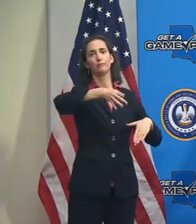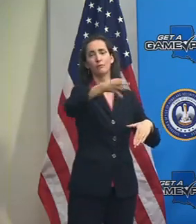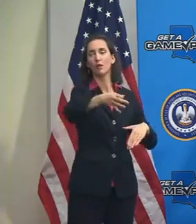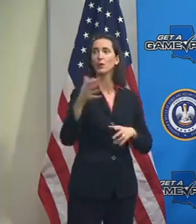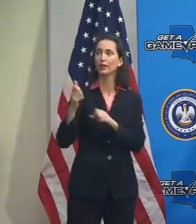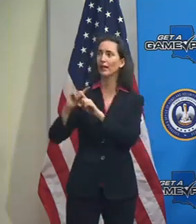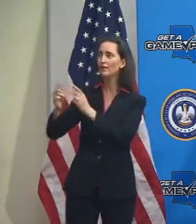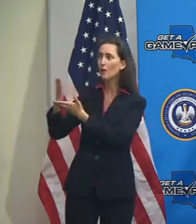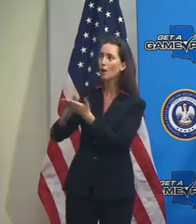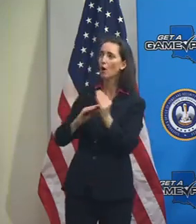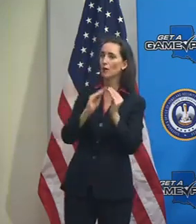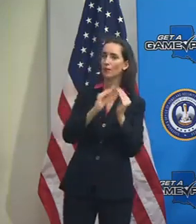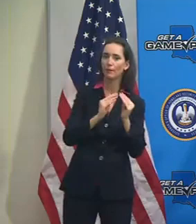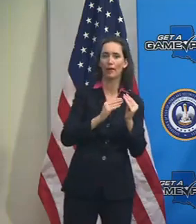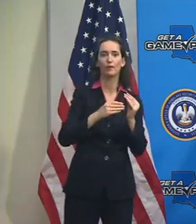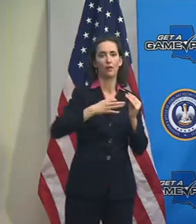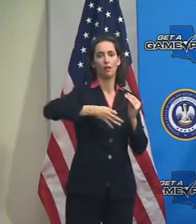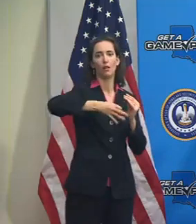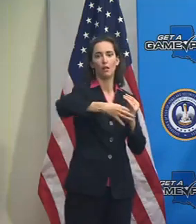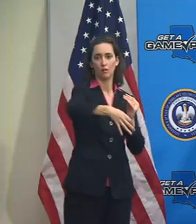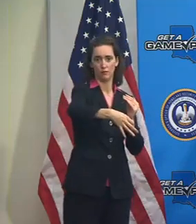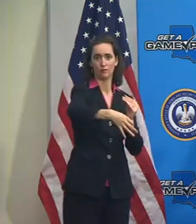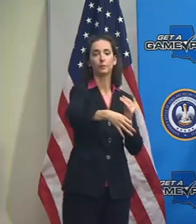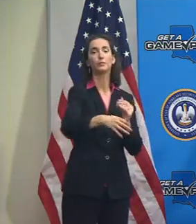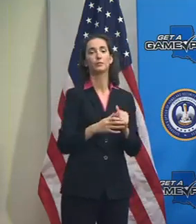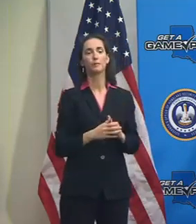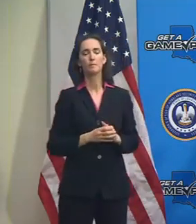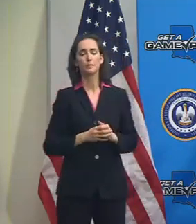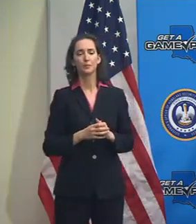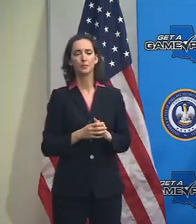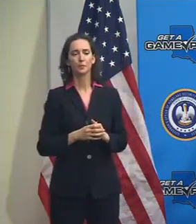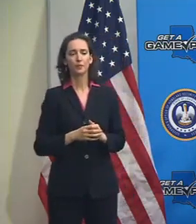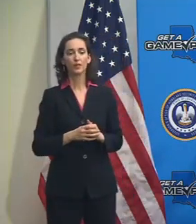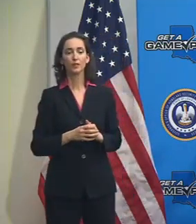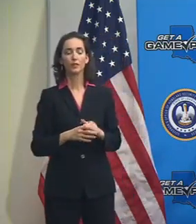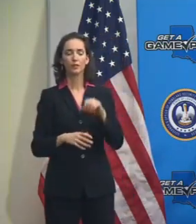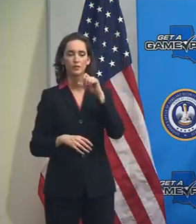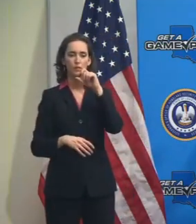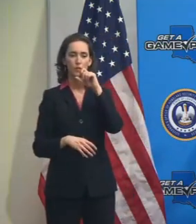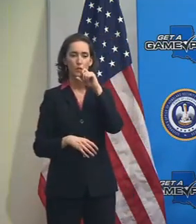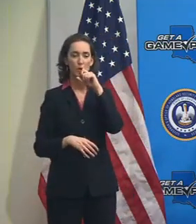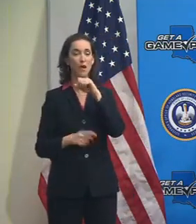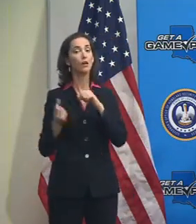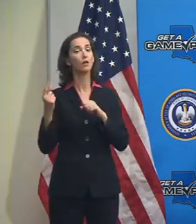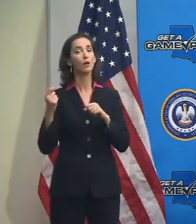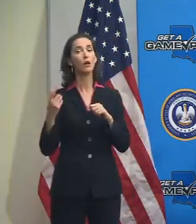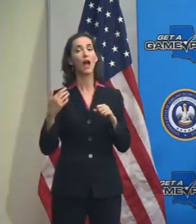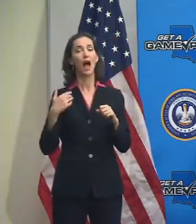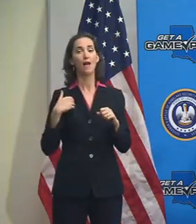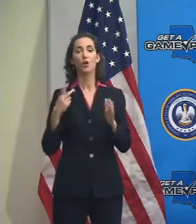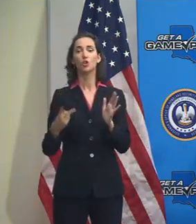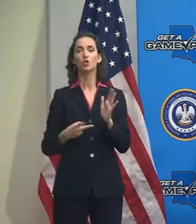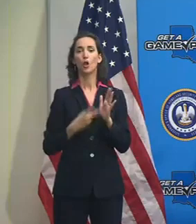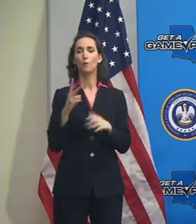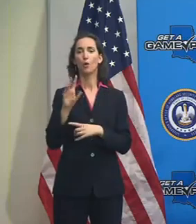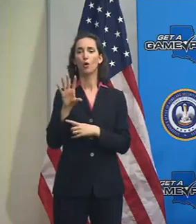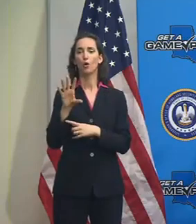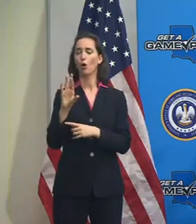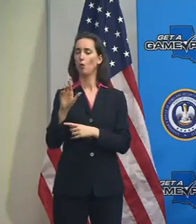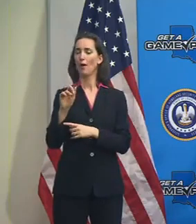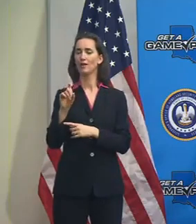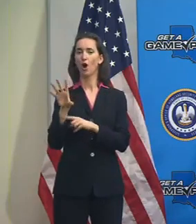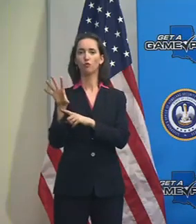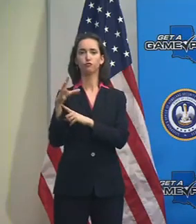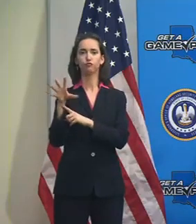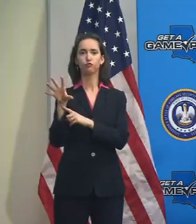that need to be made to get it back up and online. We have duplicate radar coverage across the state,